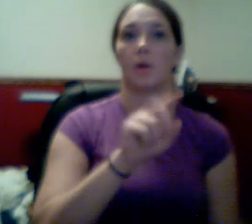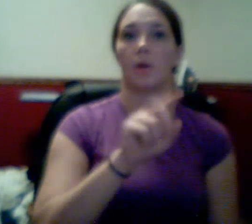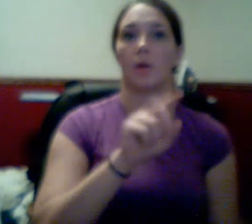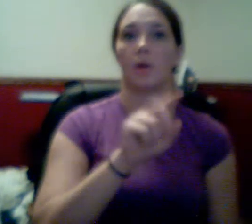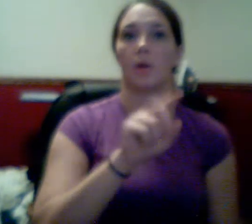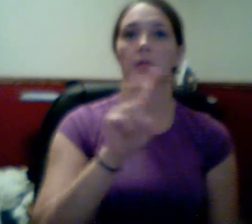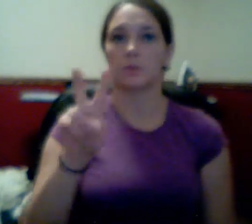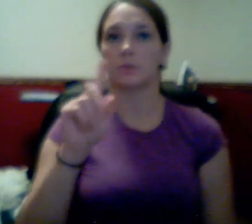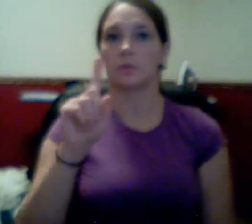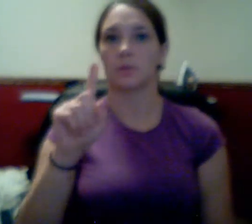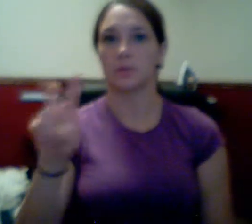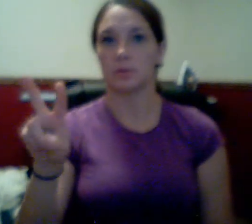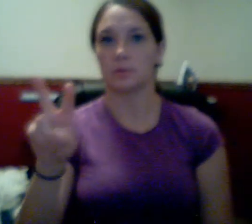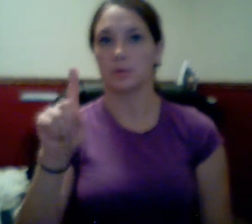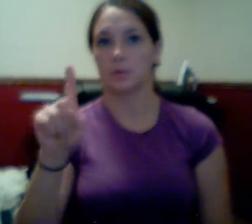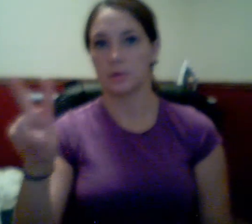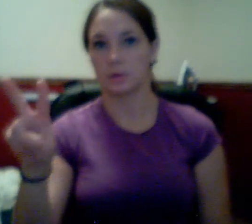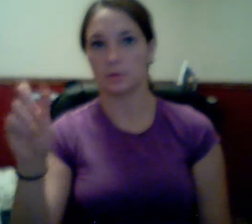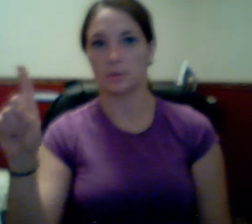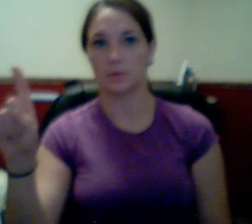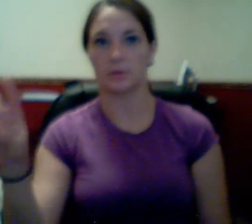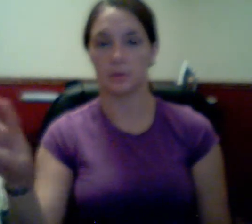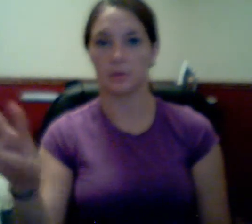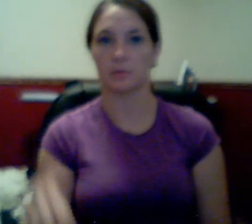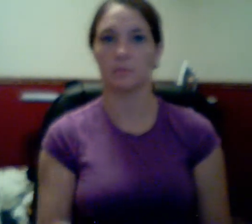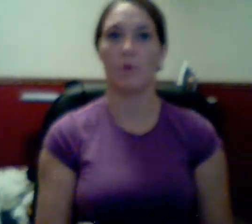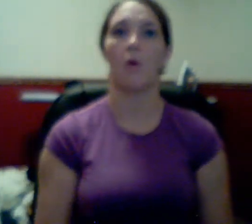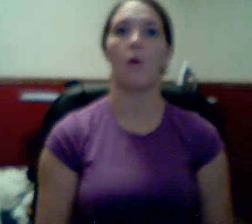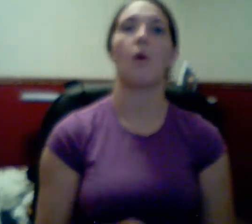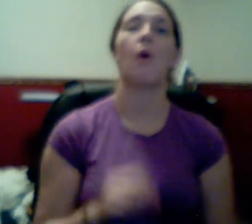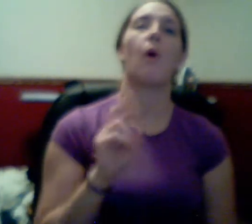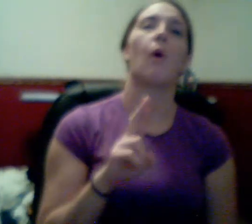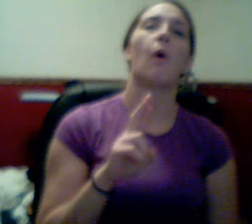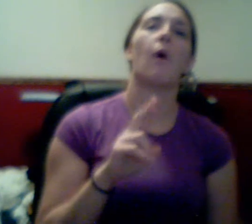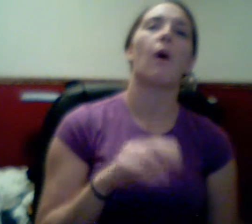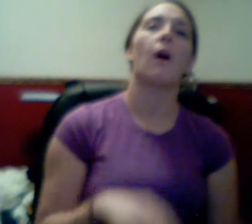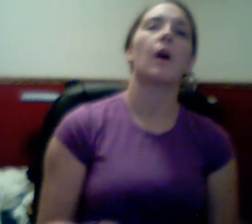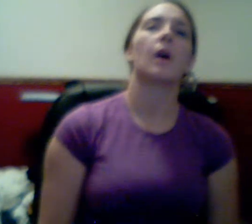1212 forever. Or I can have, let's say, 0.357,